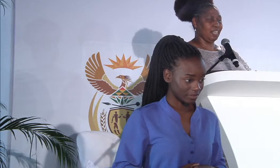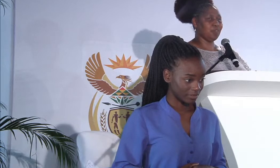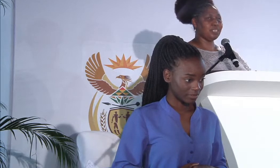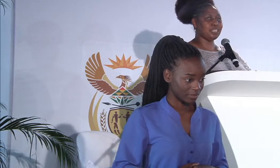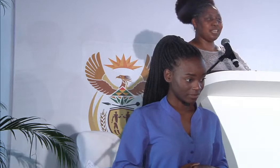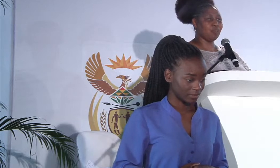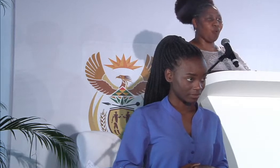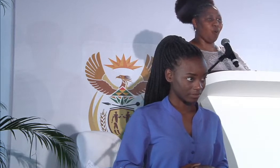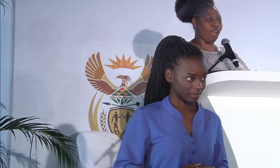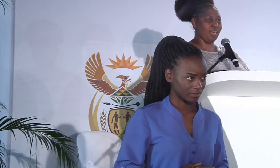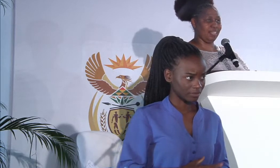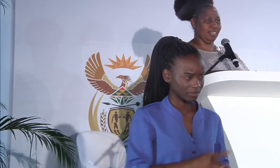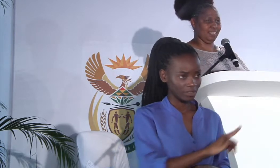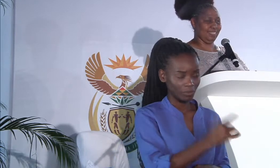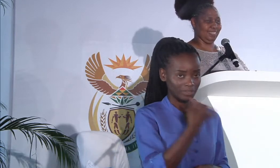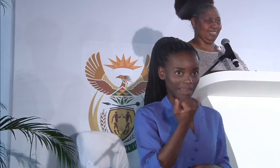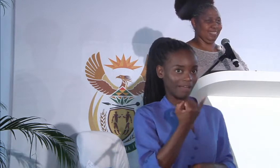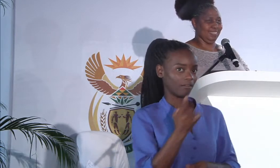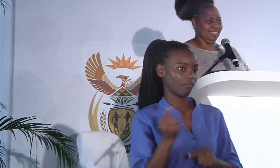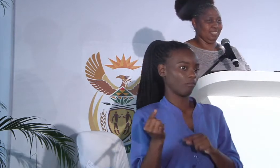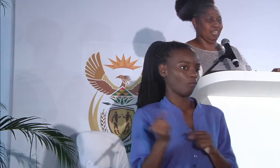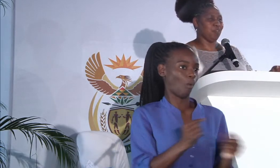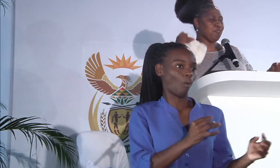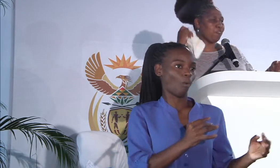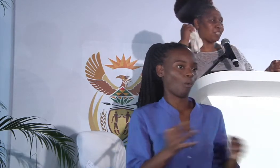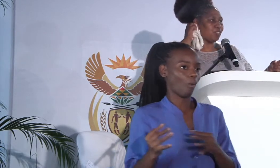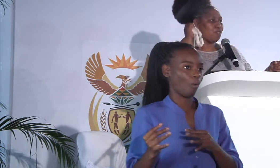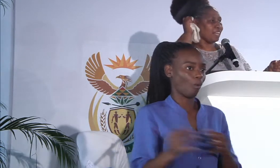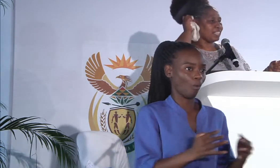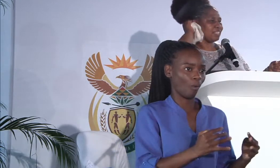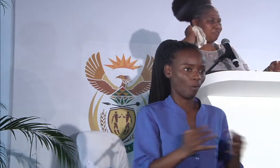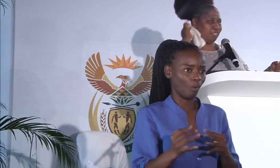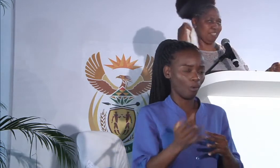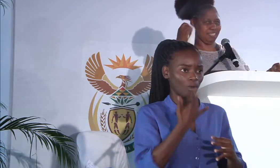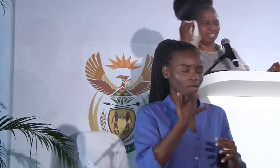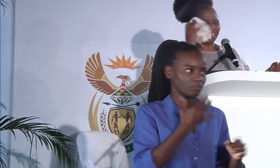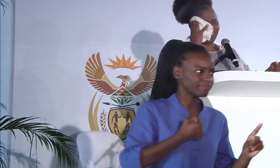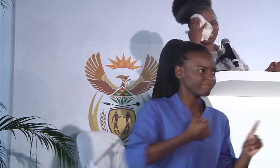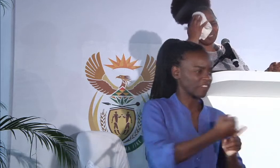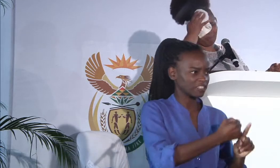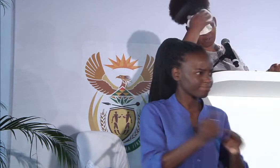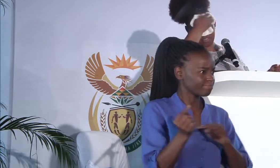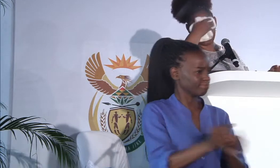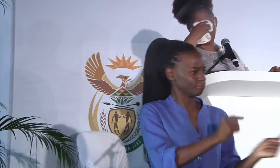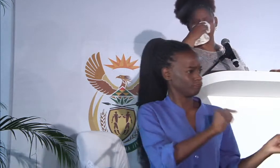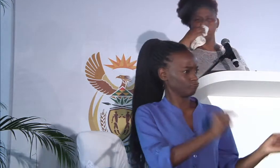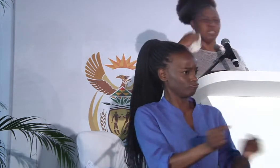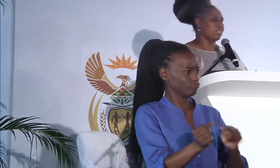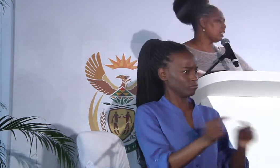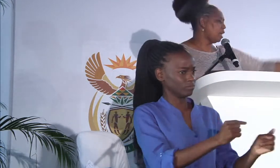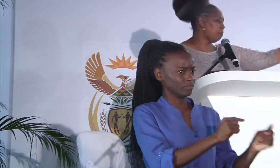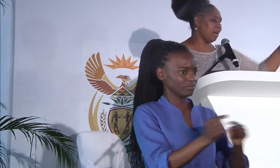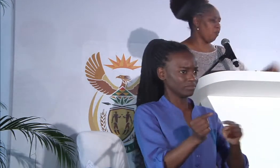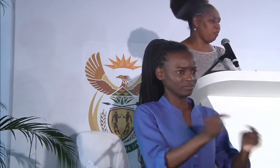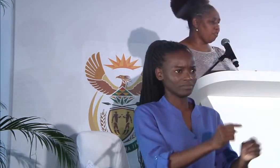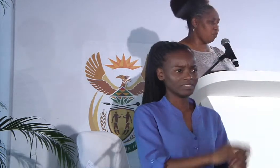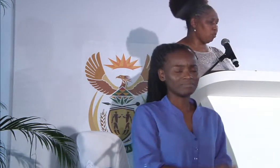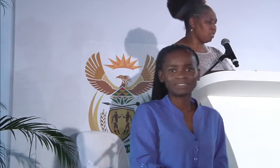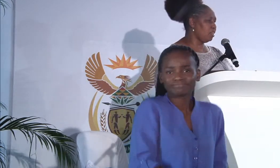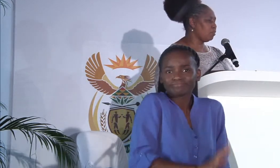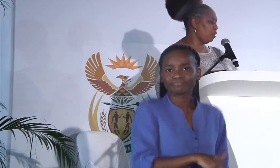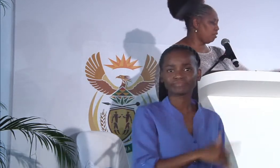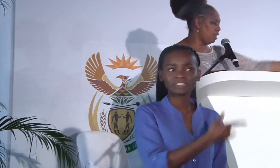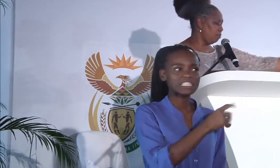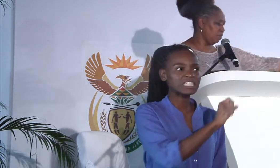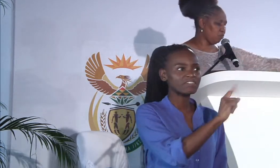It was a real war, eh? And we fought over a TV. And I got to a point like, just unplug one of yours.